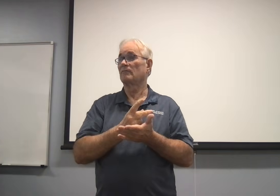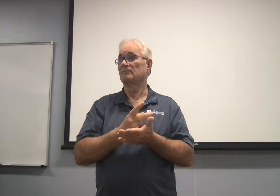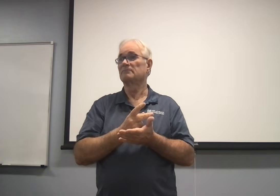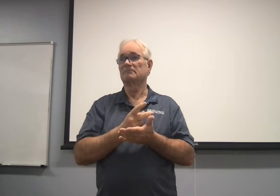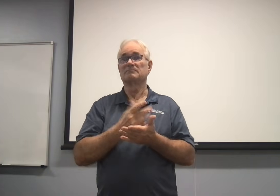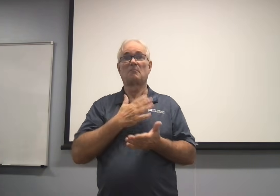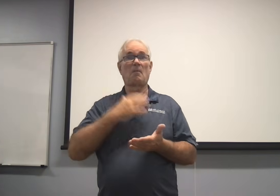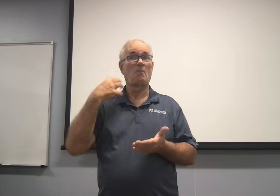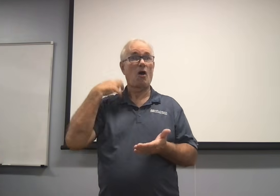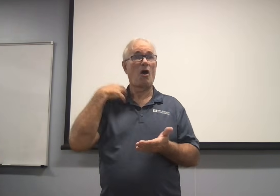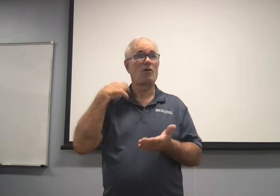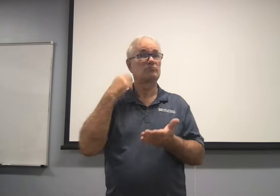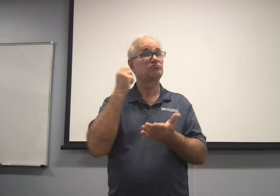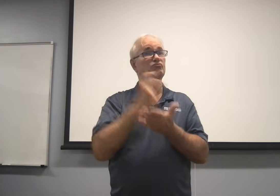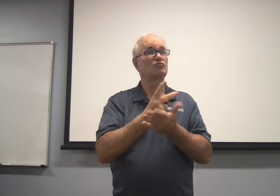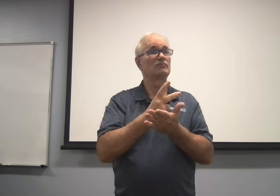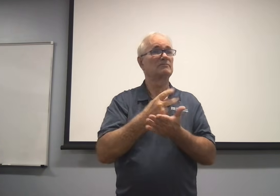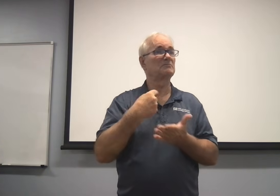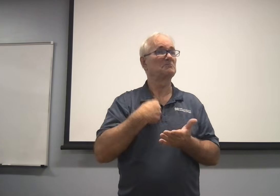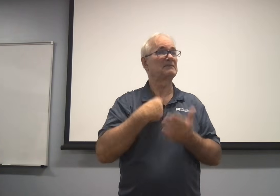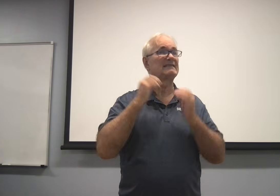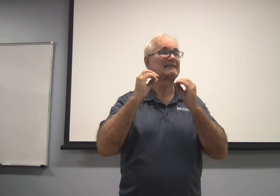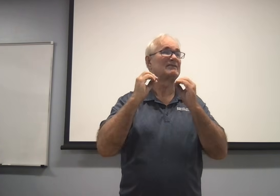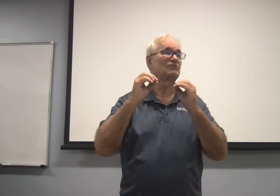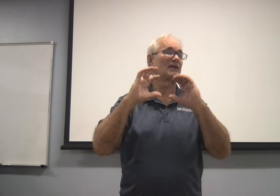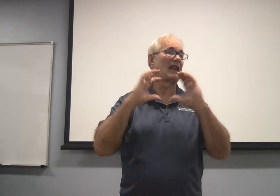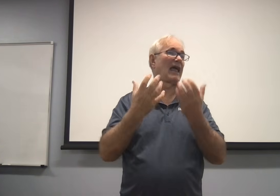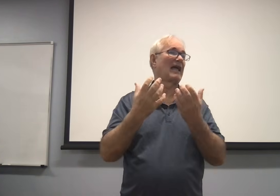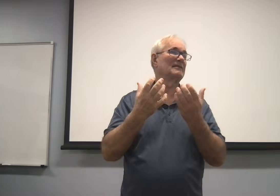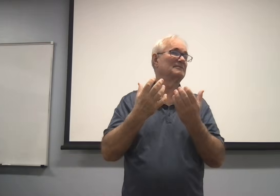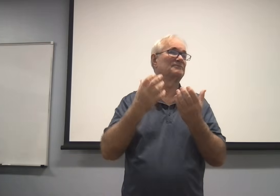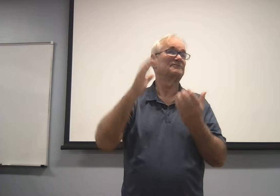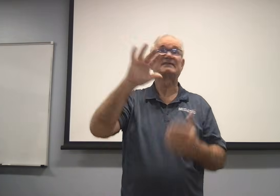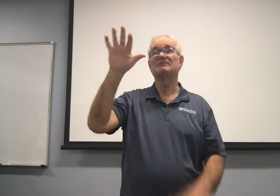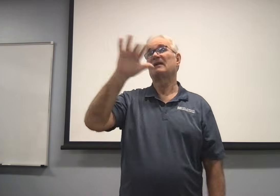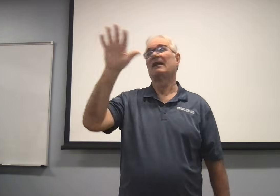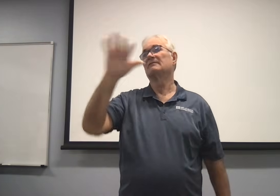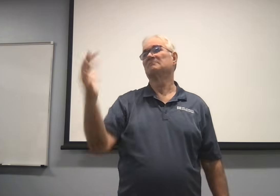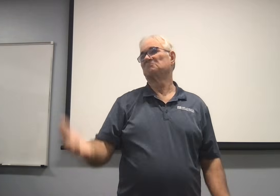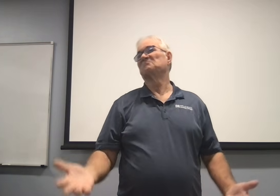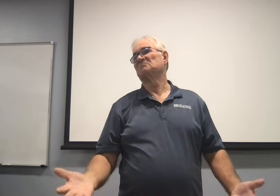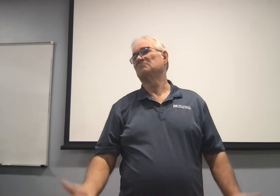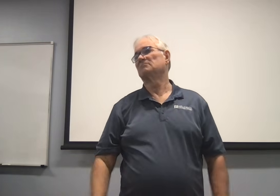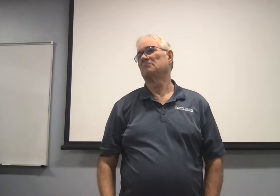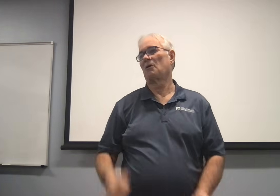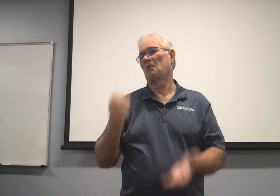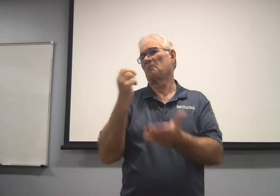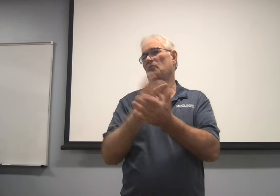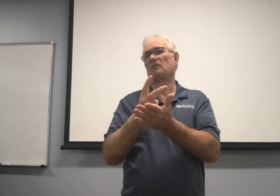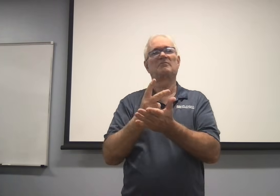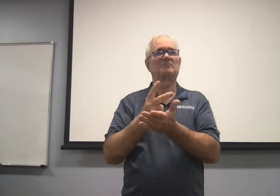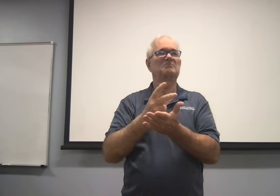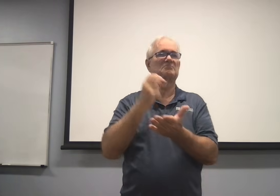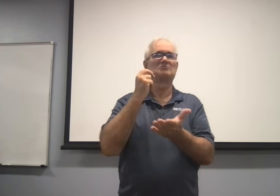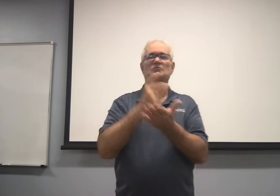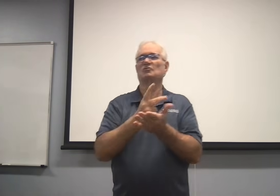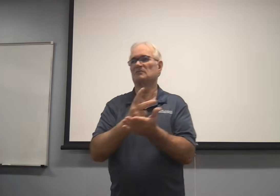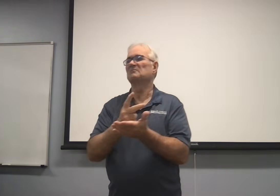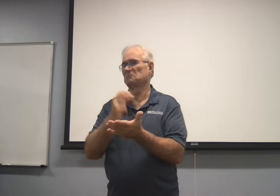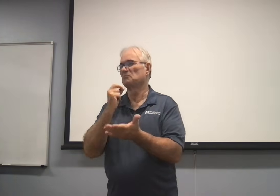So that is the sign. My boss approved. They approved me to teach this class, fingerspelling class.